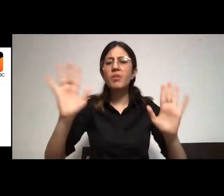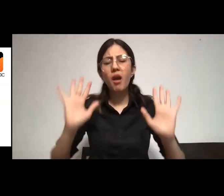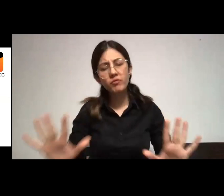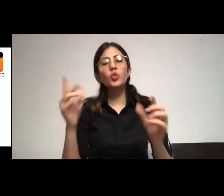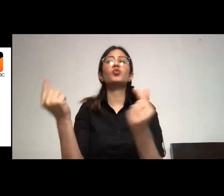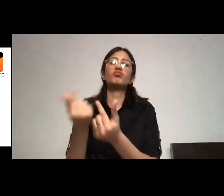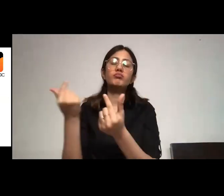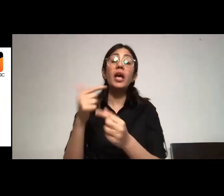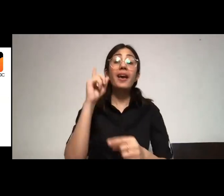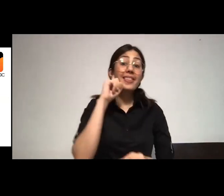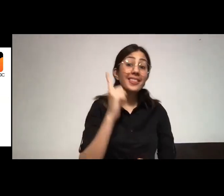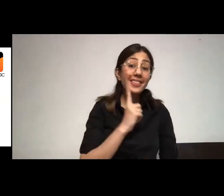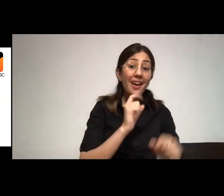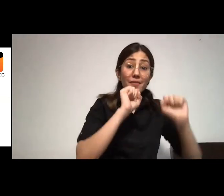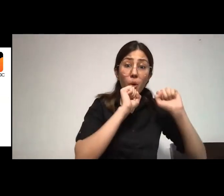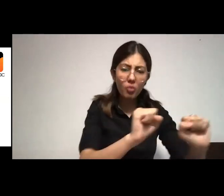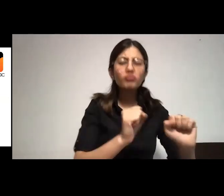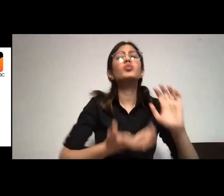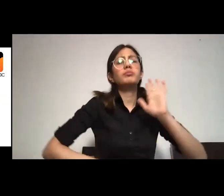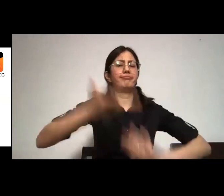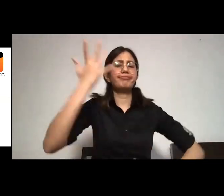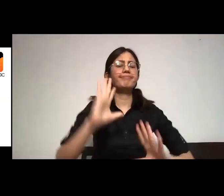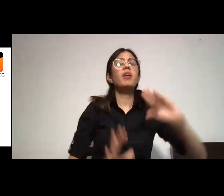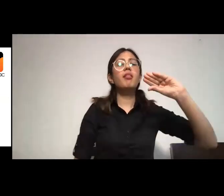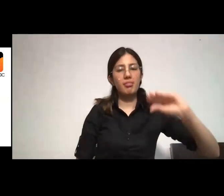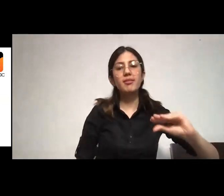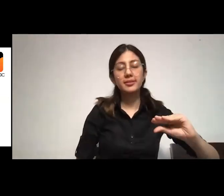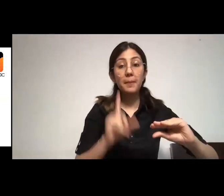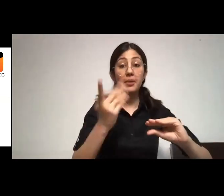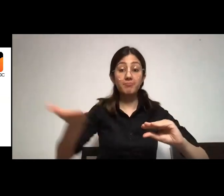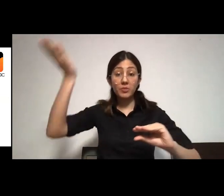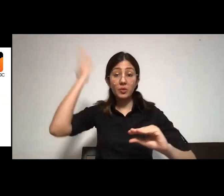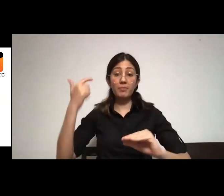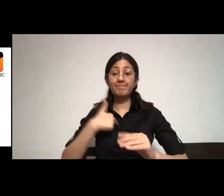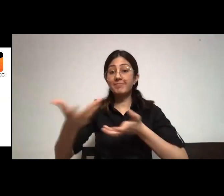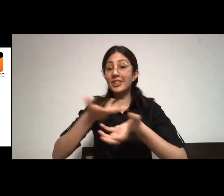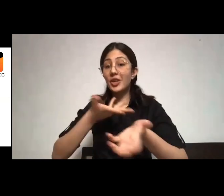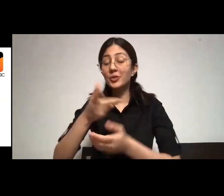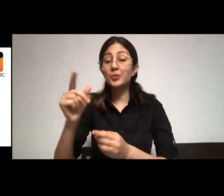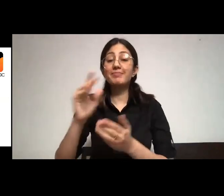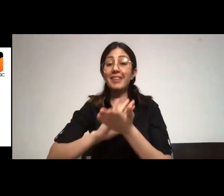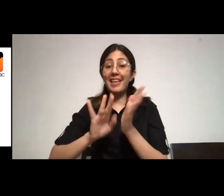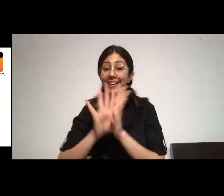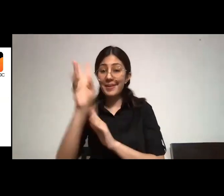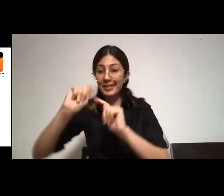deaf, but in my previous interactions with Dr. Alim and the Hear a Million